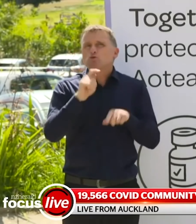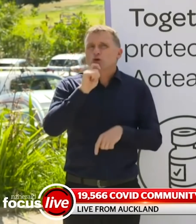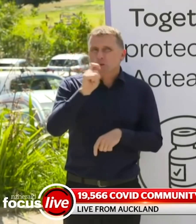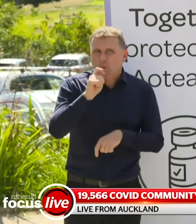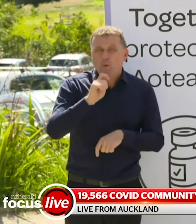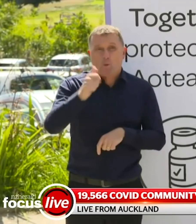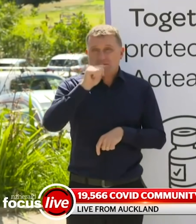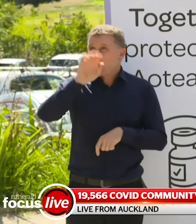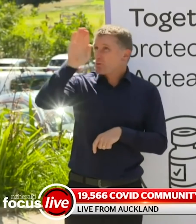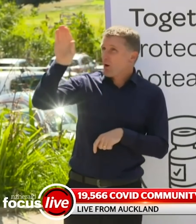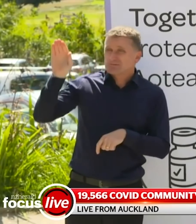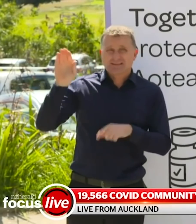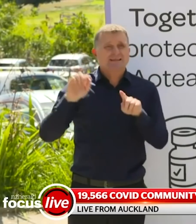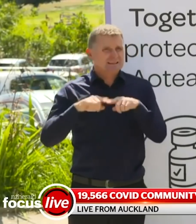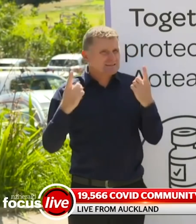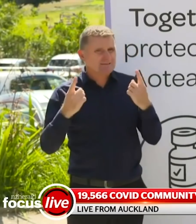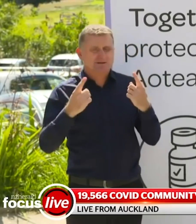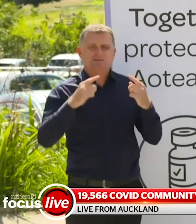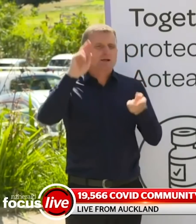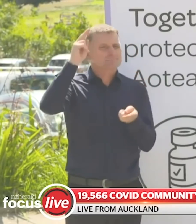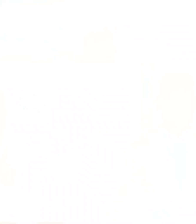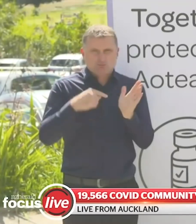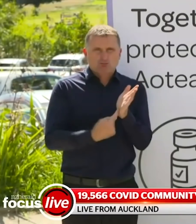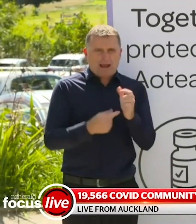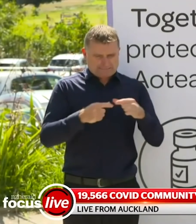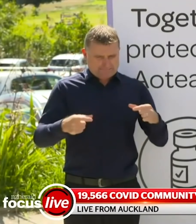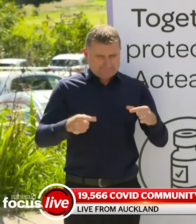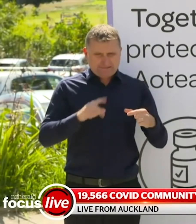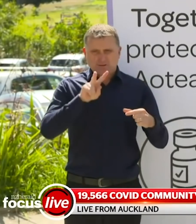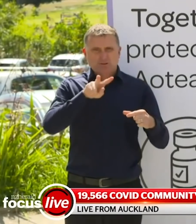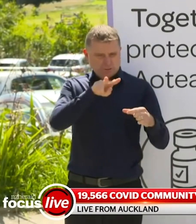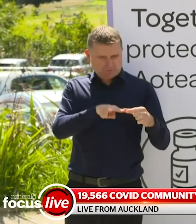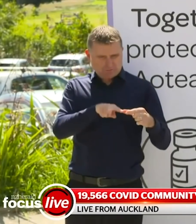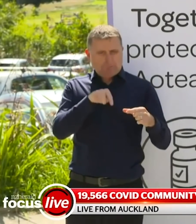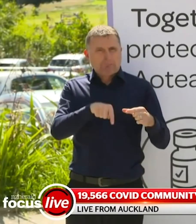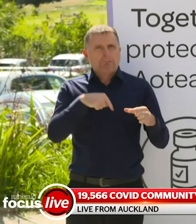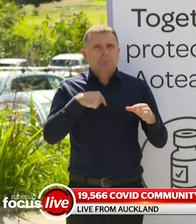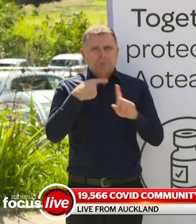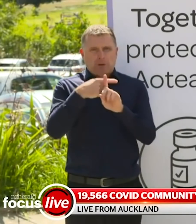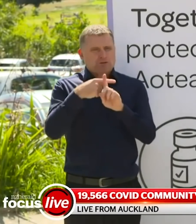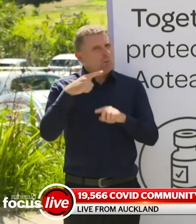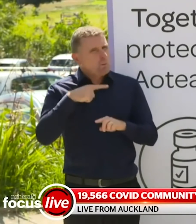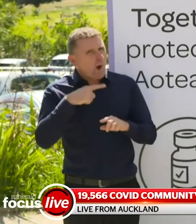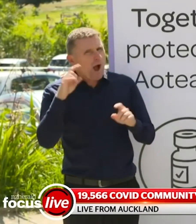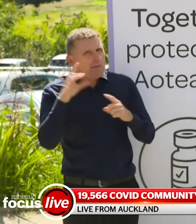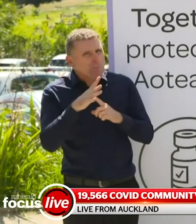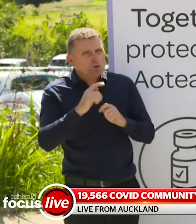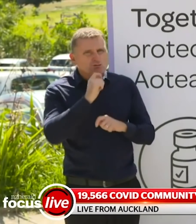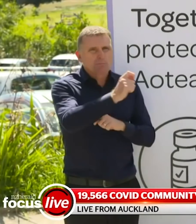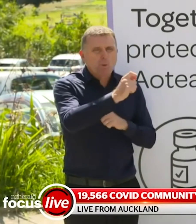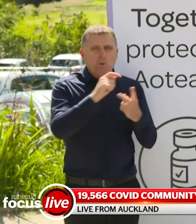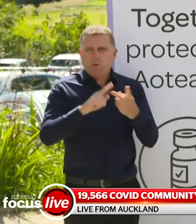abroad where there have been resurgences of cases after a first peak. While it's true that it's most important to register your positive RAT results so we